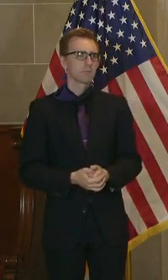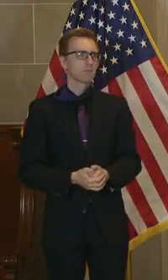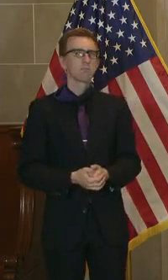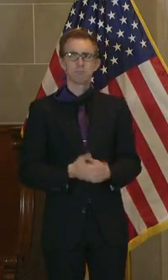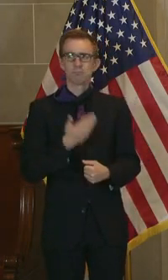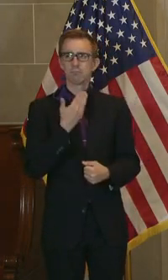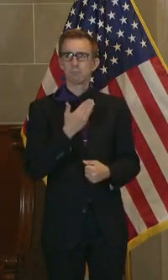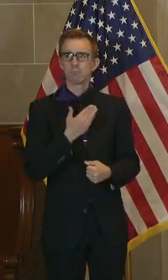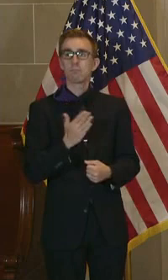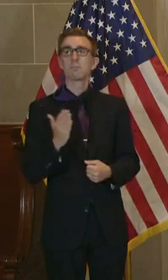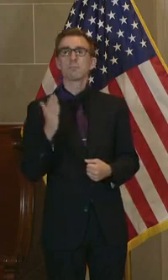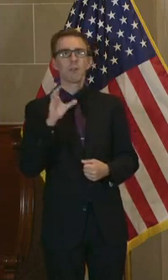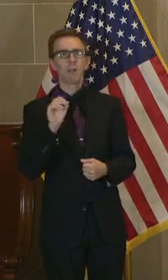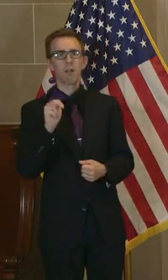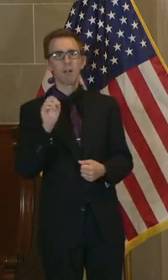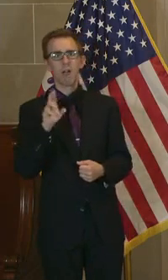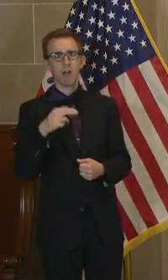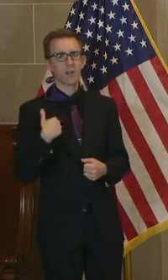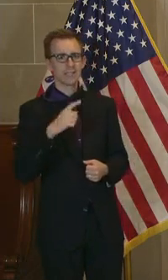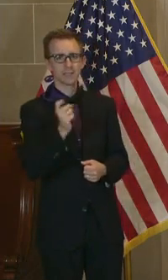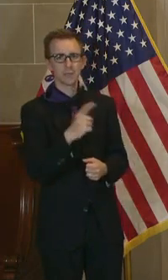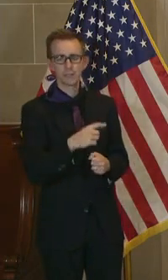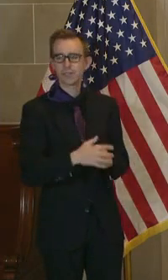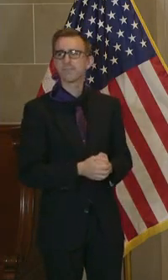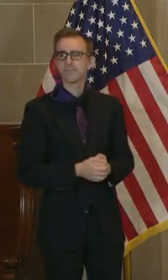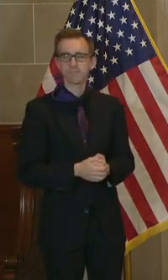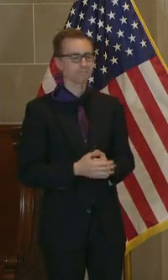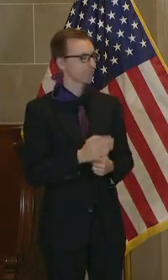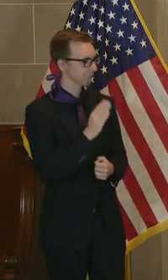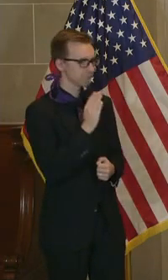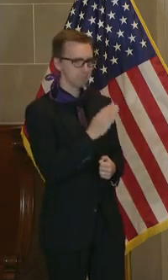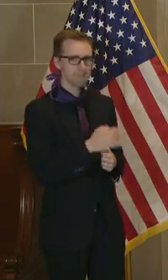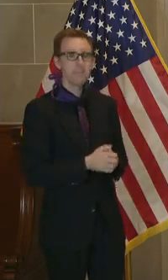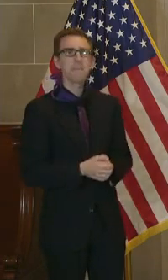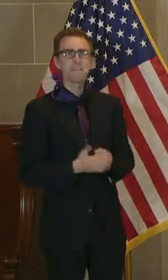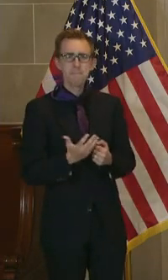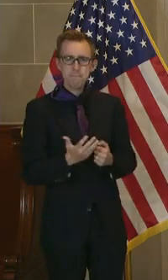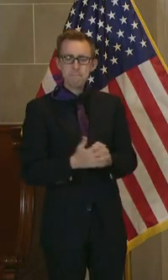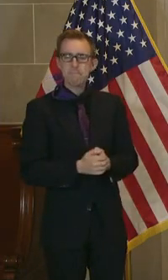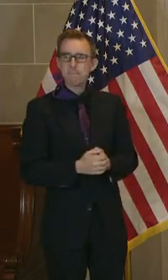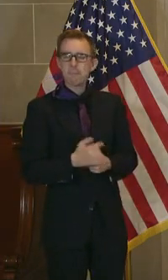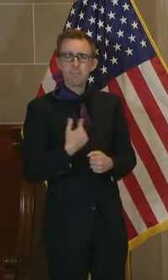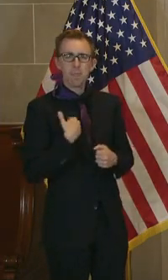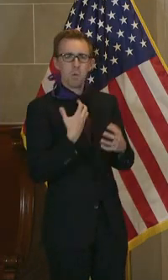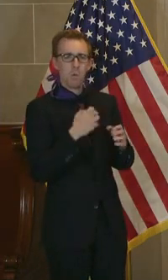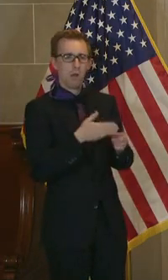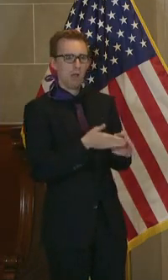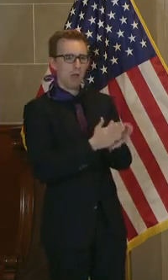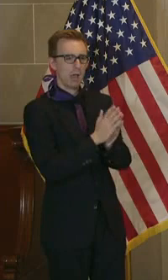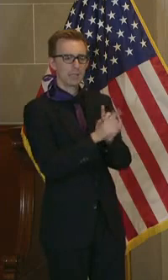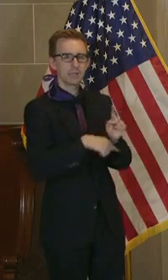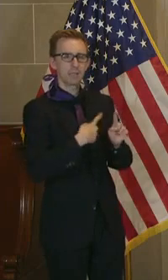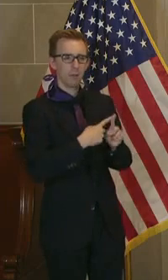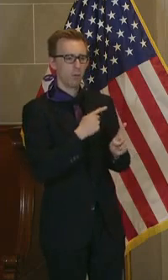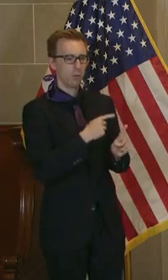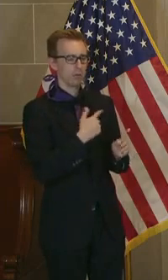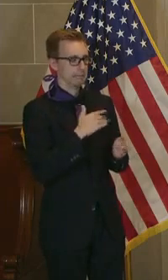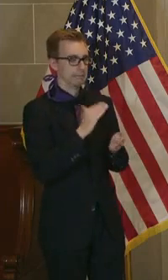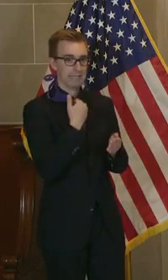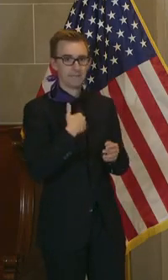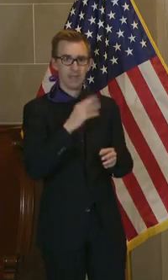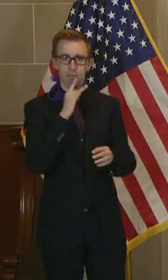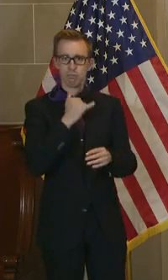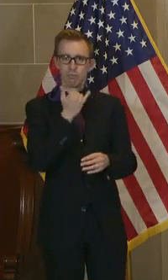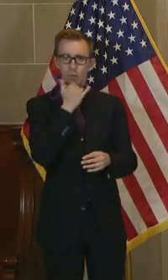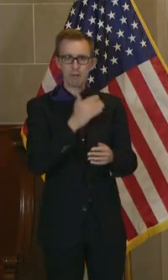Hi, thank you, Dr. Williams. I have a question. Sorry. Hi, Dr. Williams. Hey, Connor. I just wanted to ask about, and forgive me if I say this